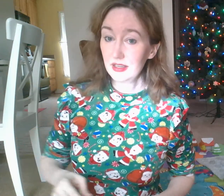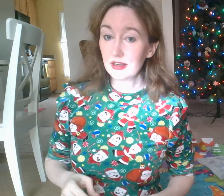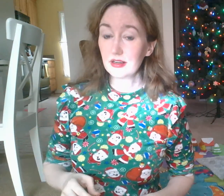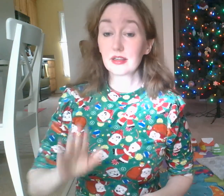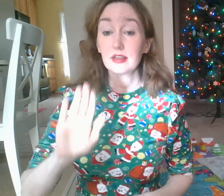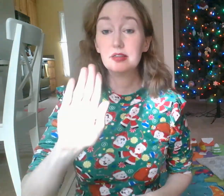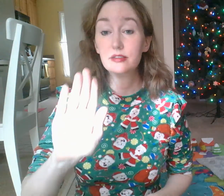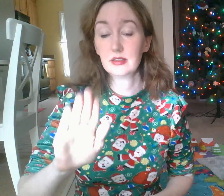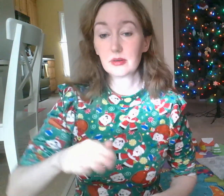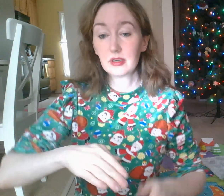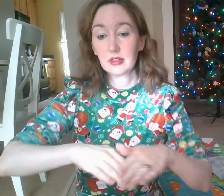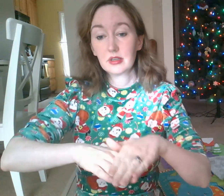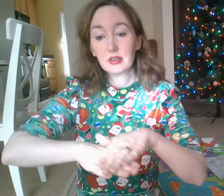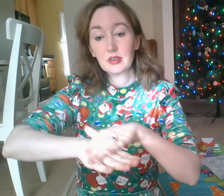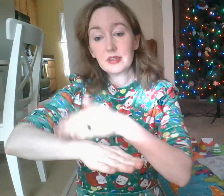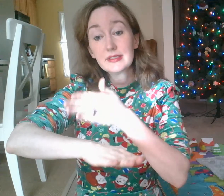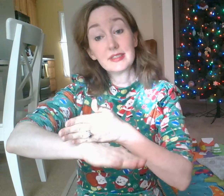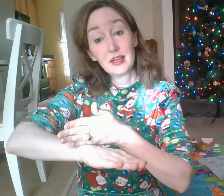Here is your stocking.